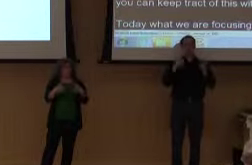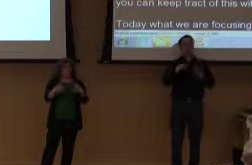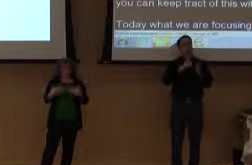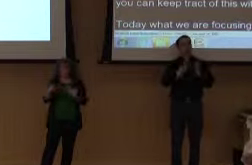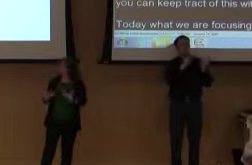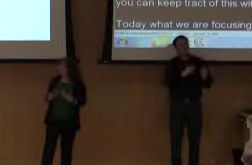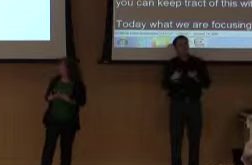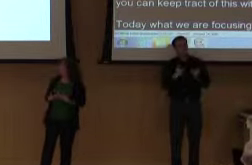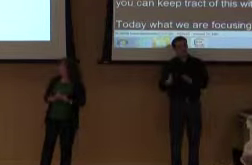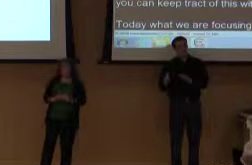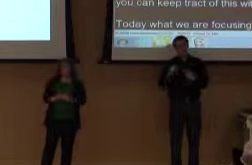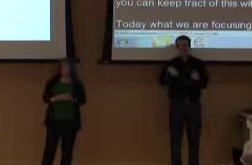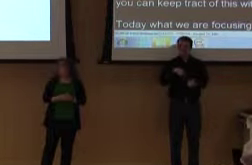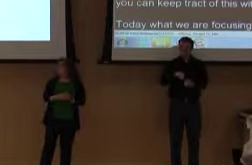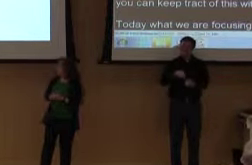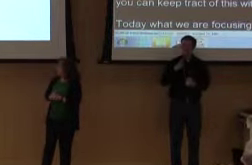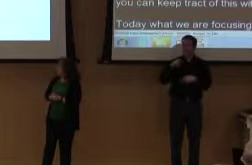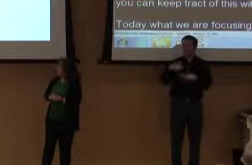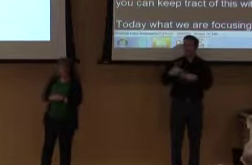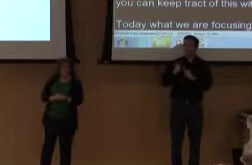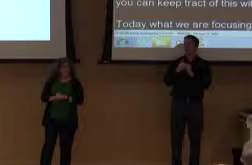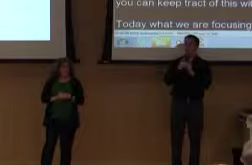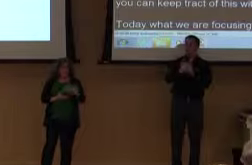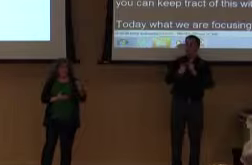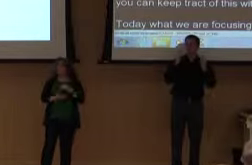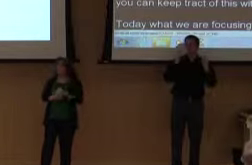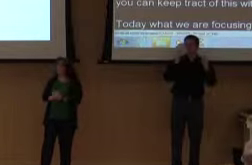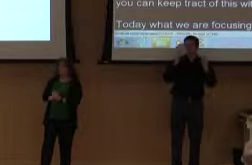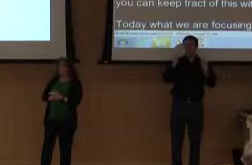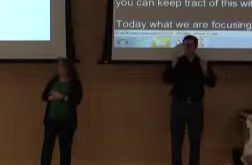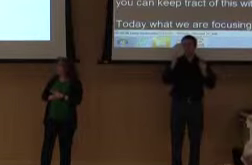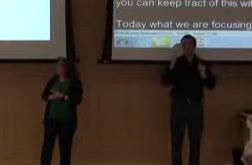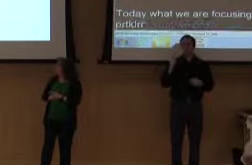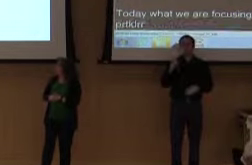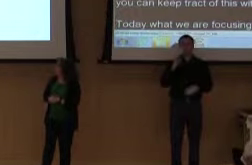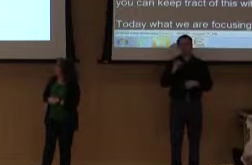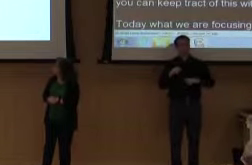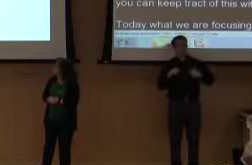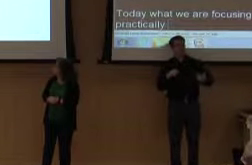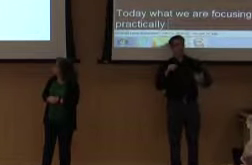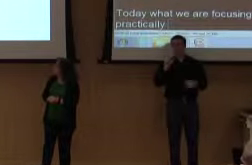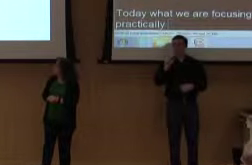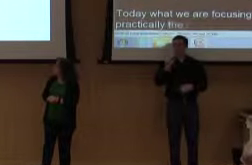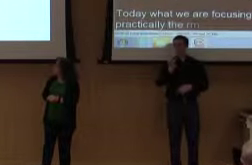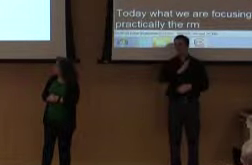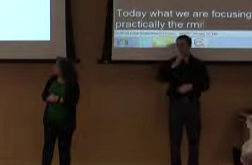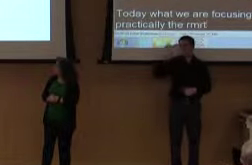preparation, in particular the remote tutoring. And that's really going to be the focus of Austin's